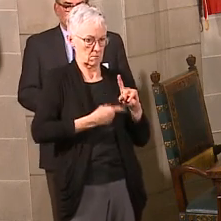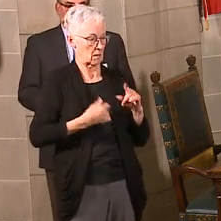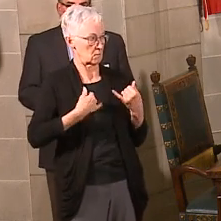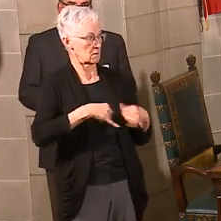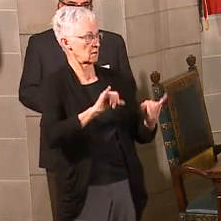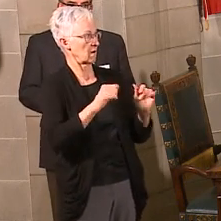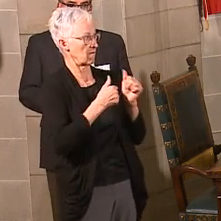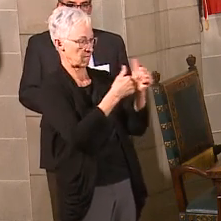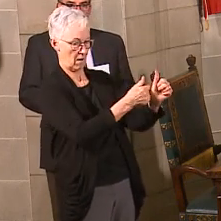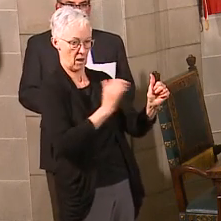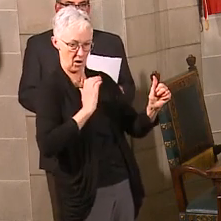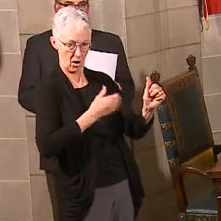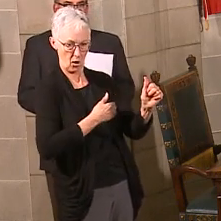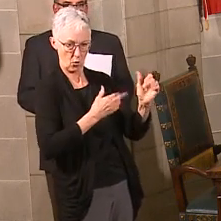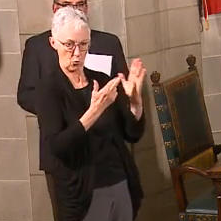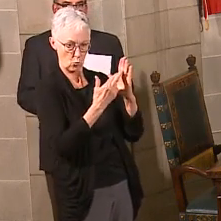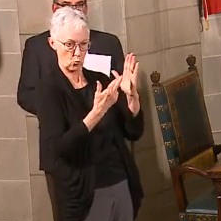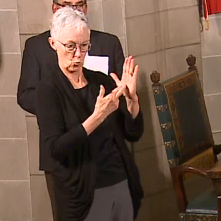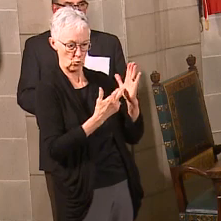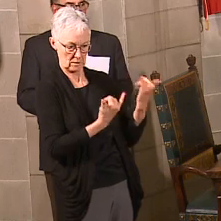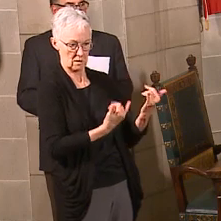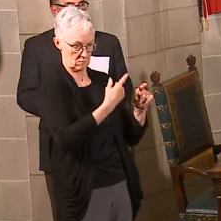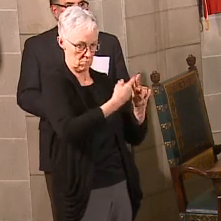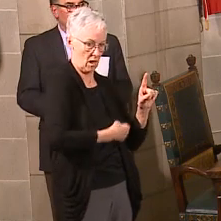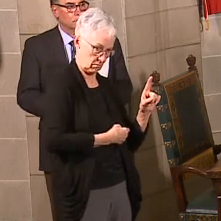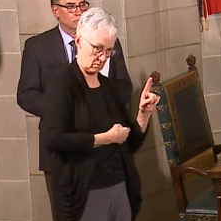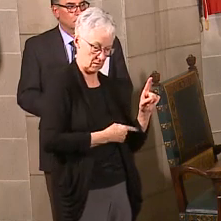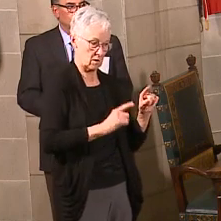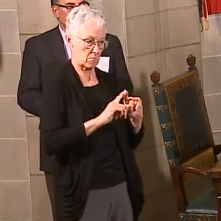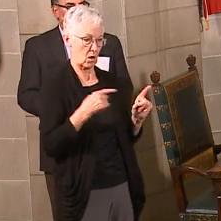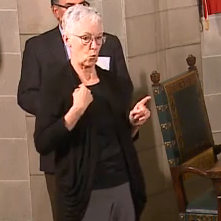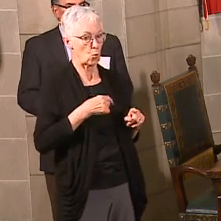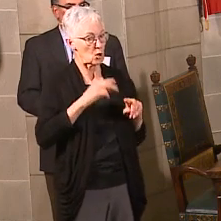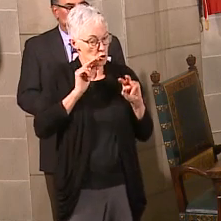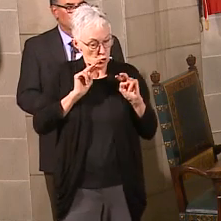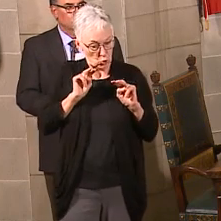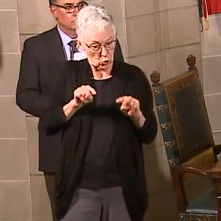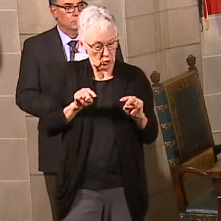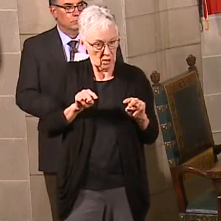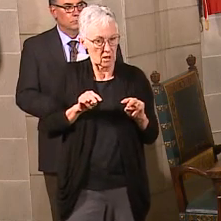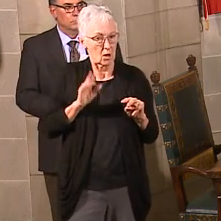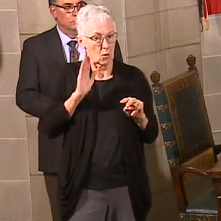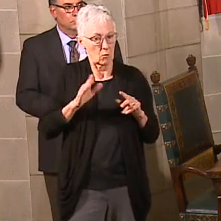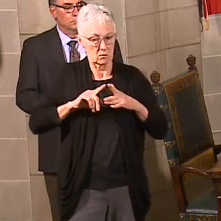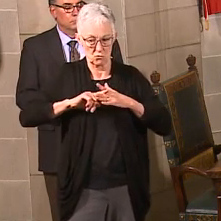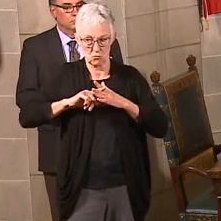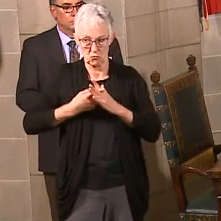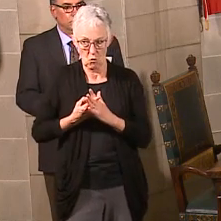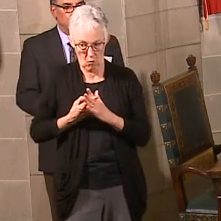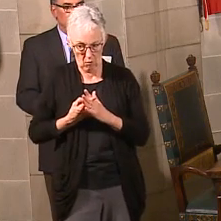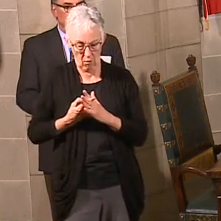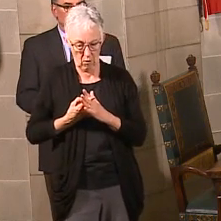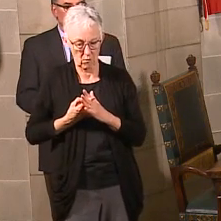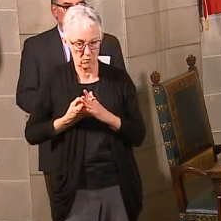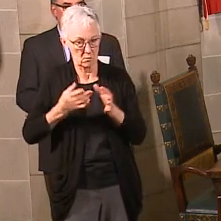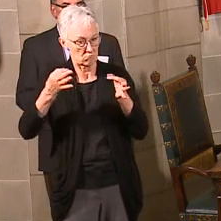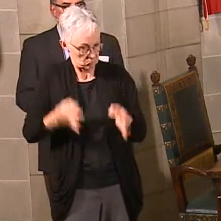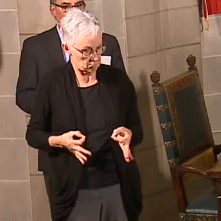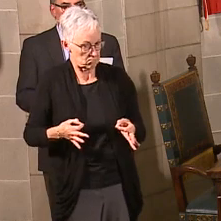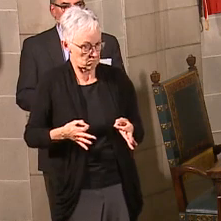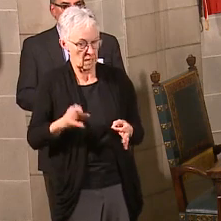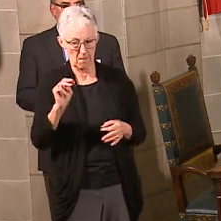restrictions, as I've said before. But I did say we're going to start looking at measures to start lifting some of these restrictions, and we have lifted this one starting May